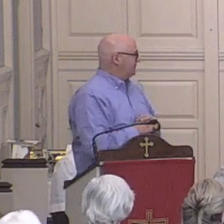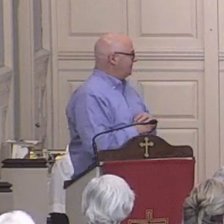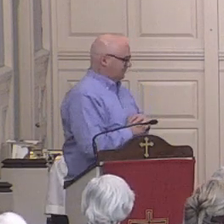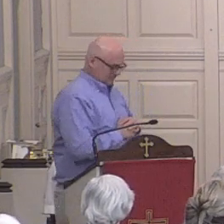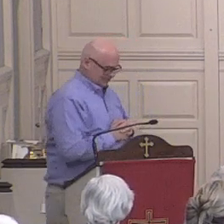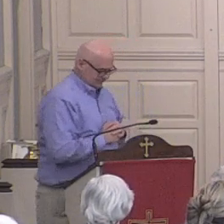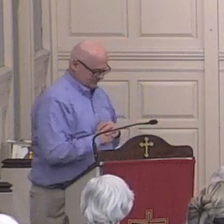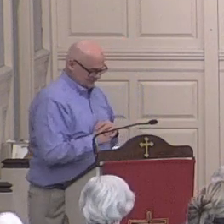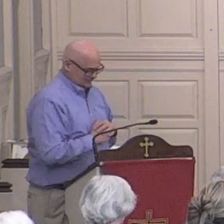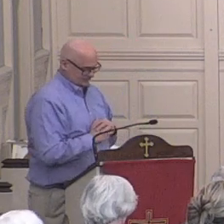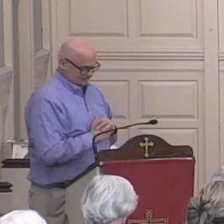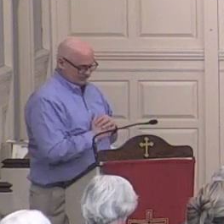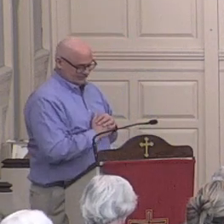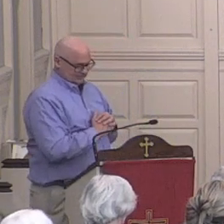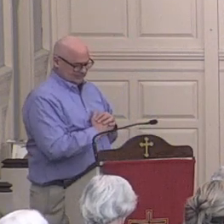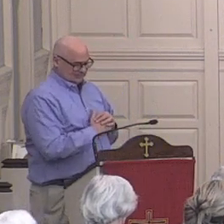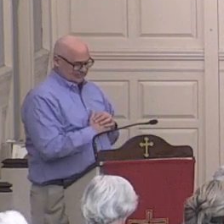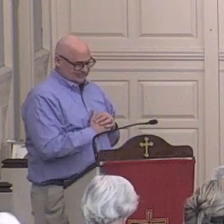saying,